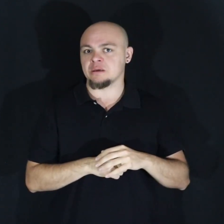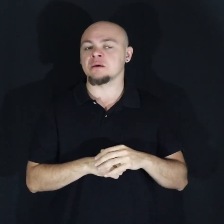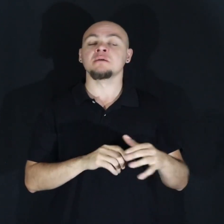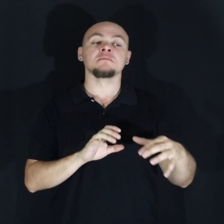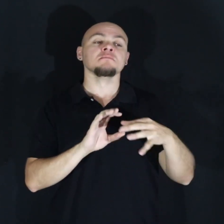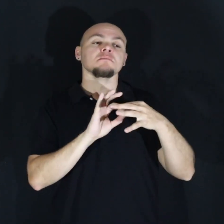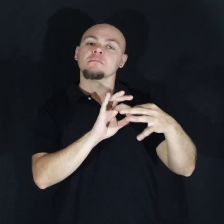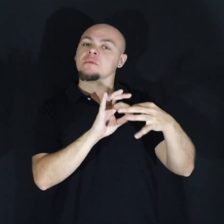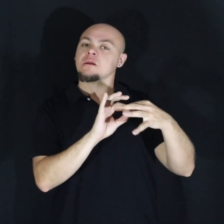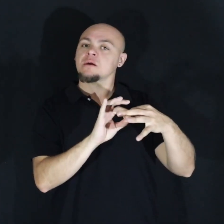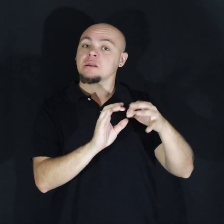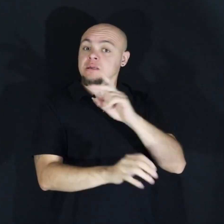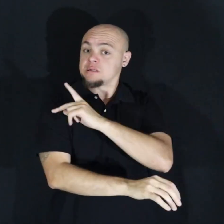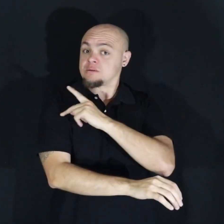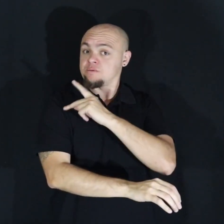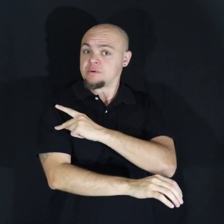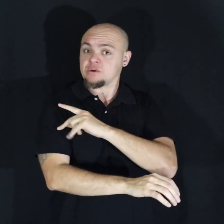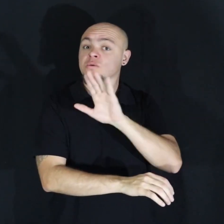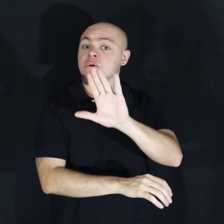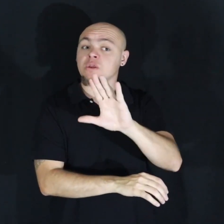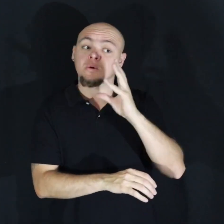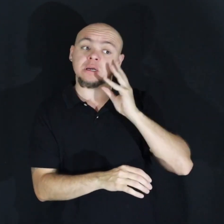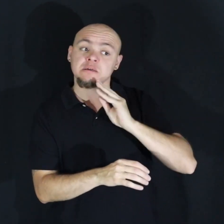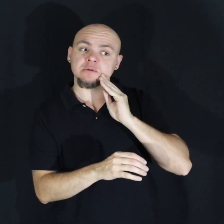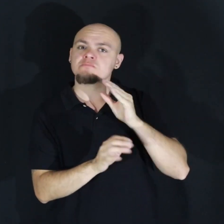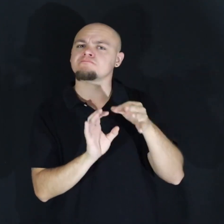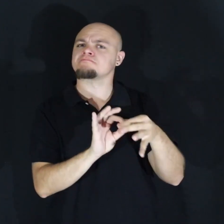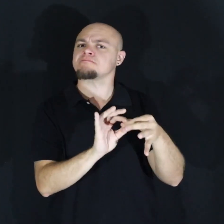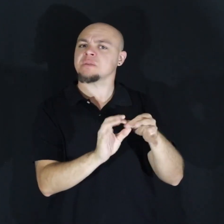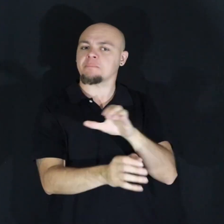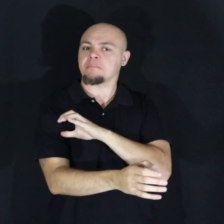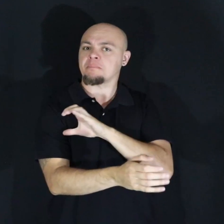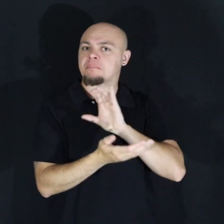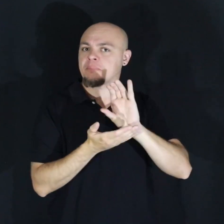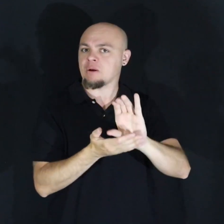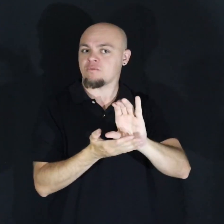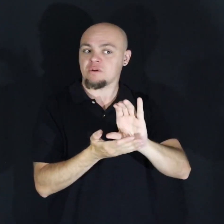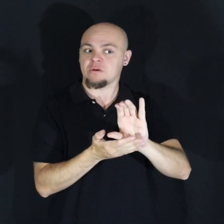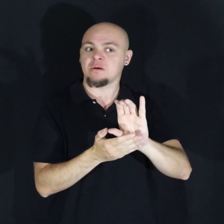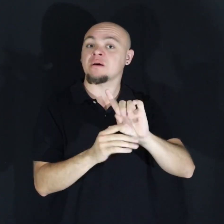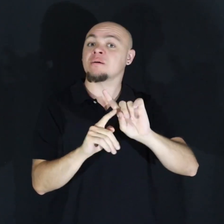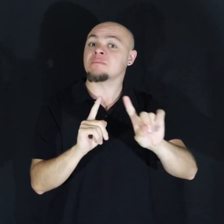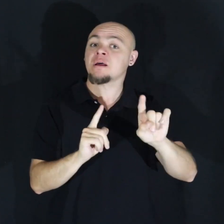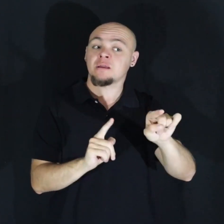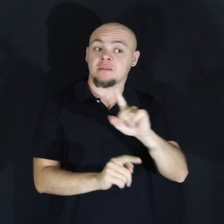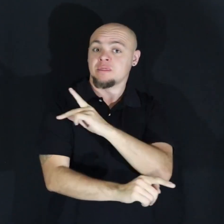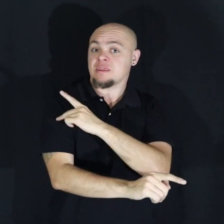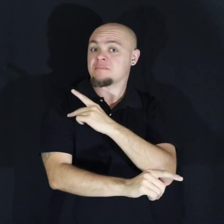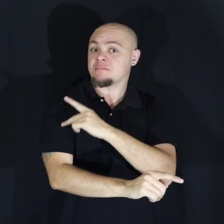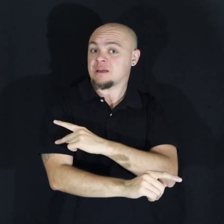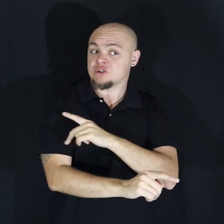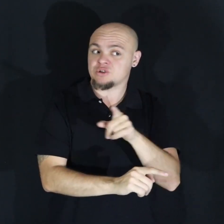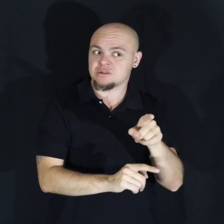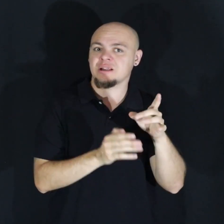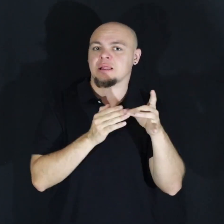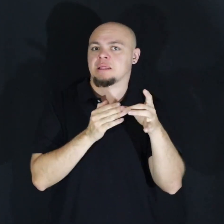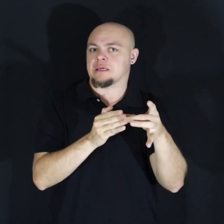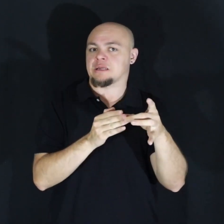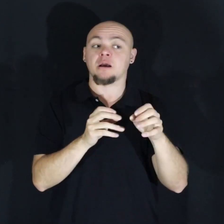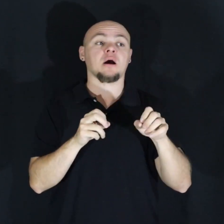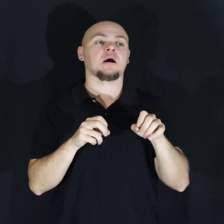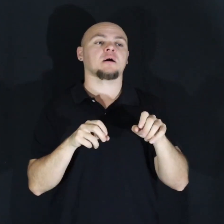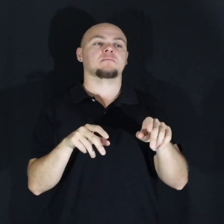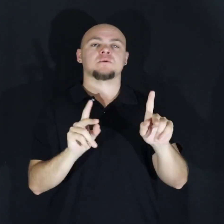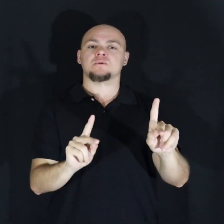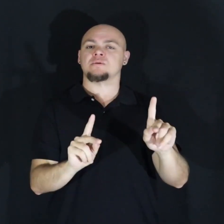Connecting with patients with experience through your experiences can be very powerful when, of course, the patient is leading it. And it's an opportunity